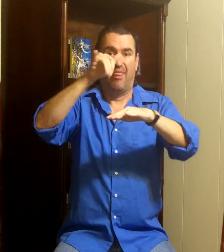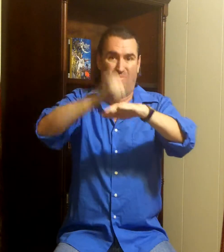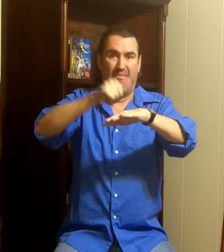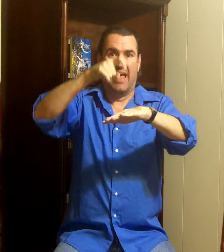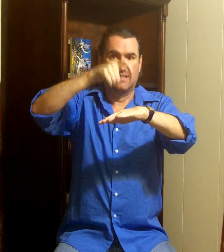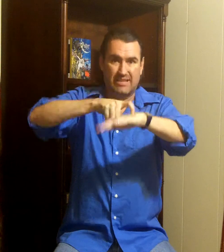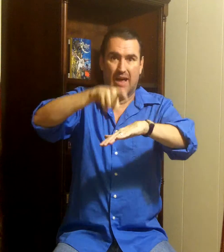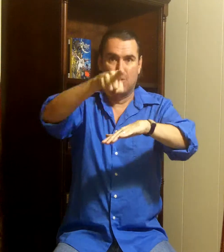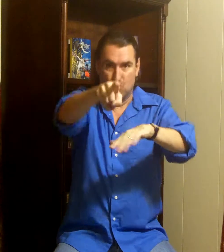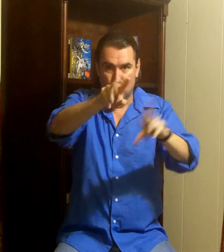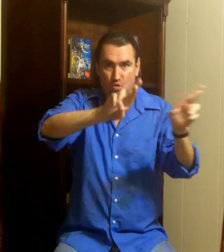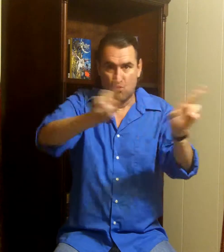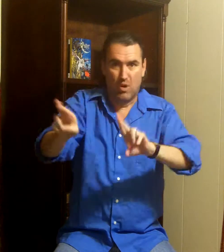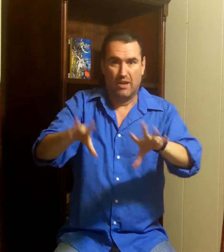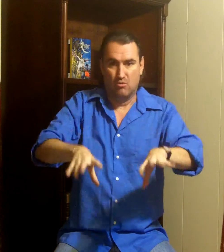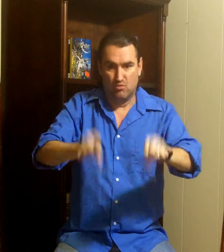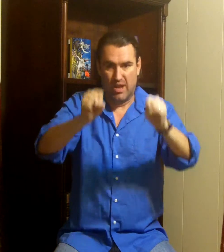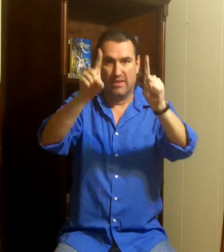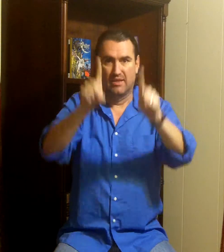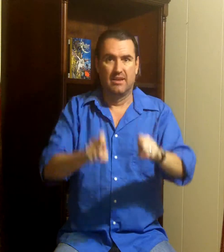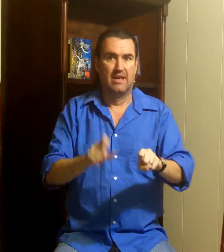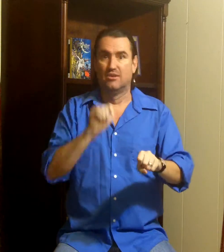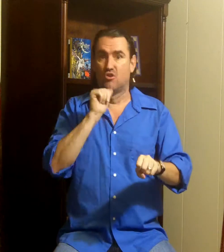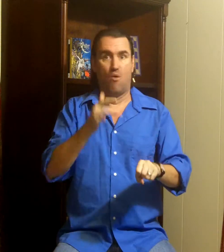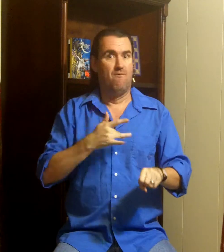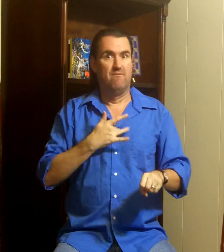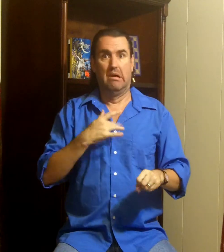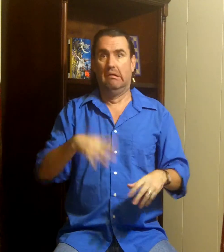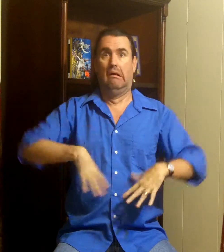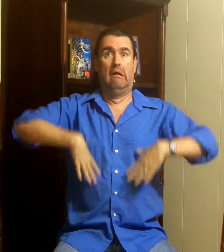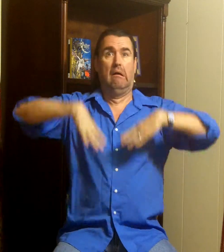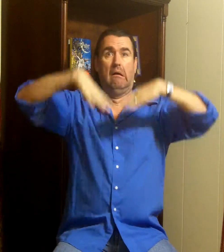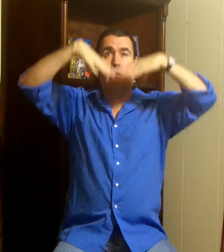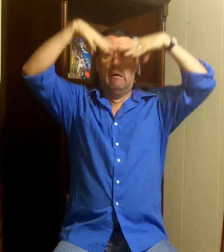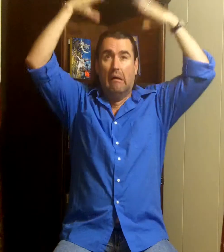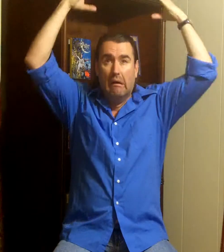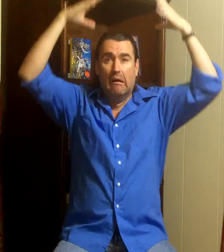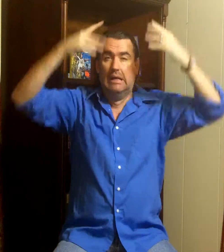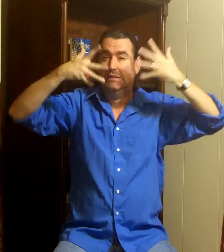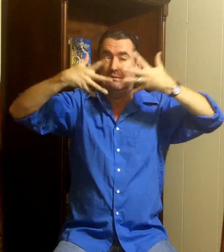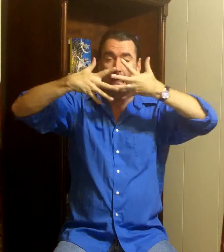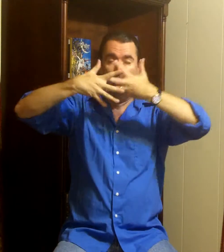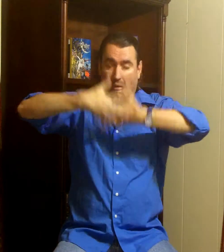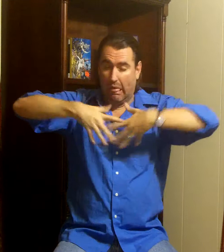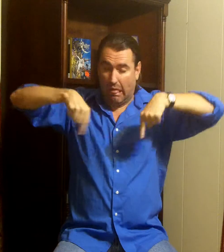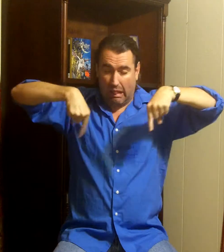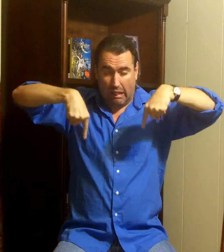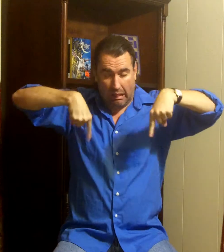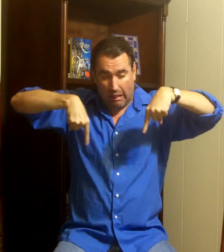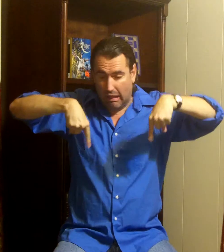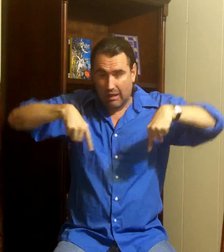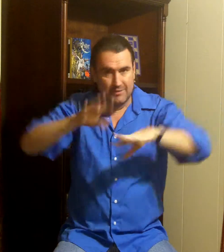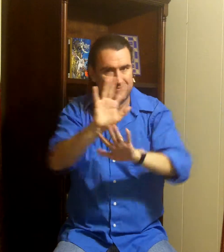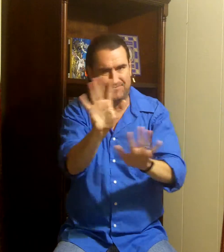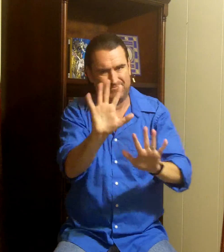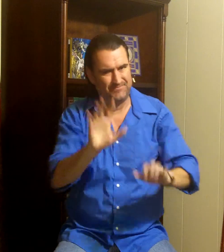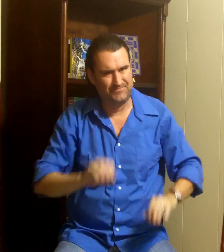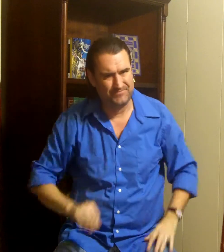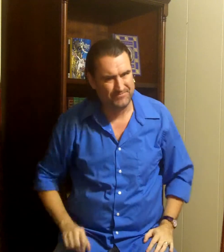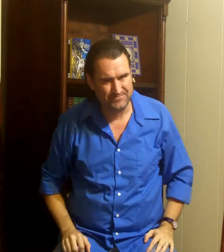certification. Don't let it be a daunting certification to you or overwhelming or cause great fear. RID does